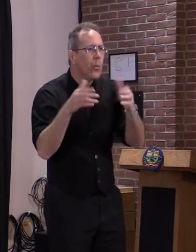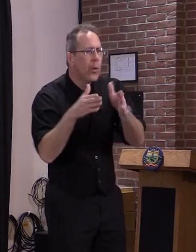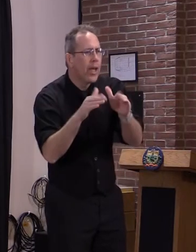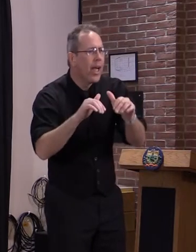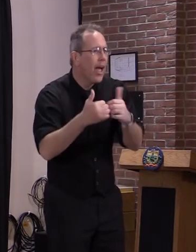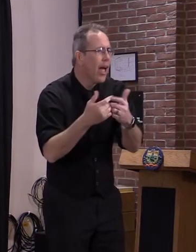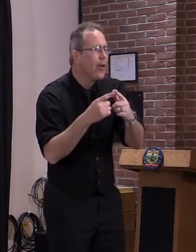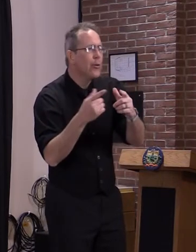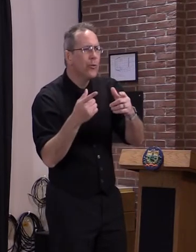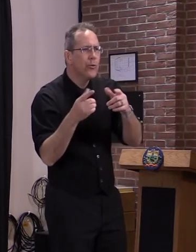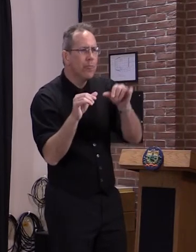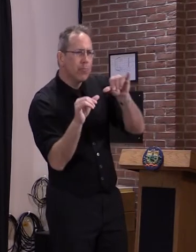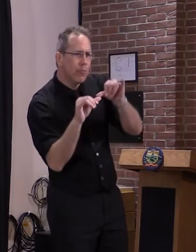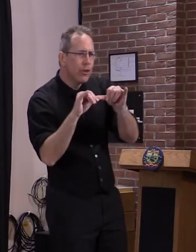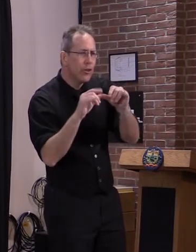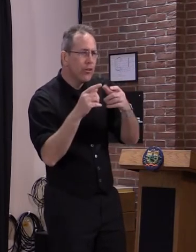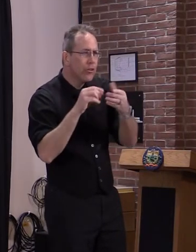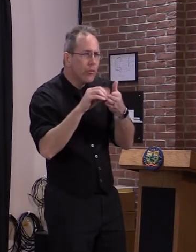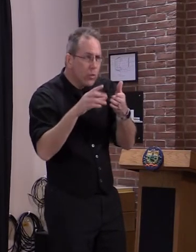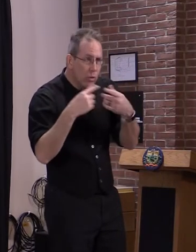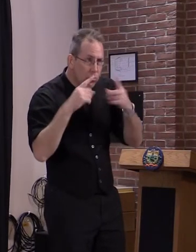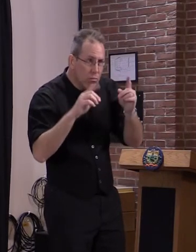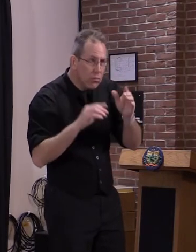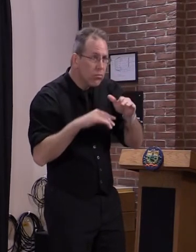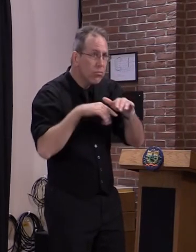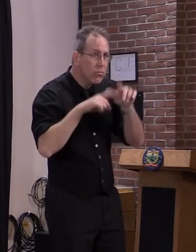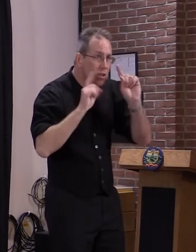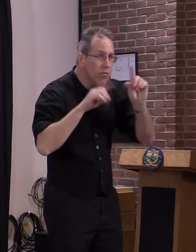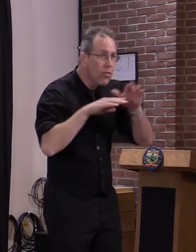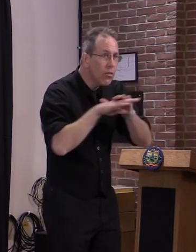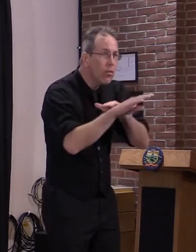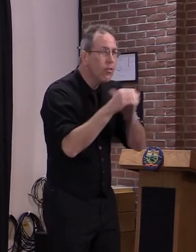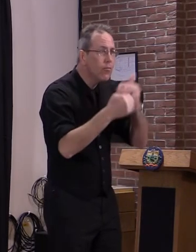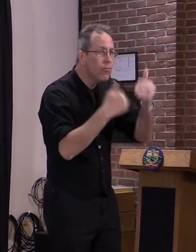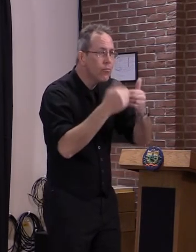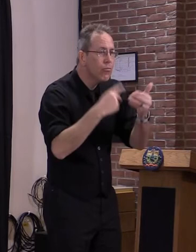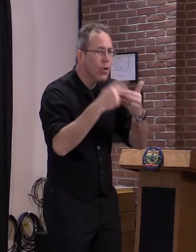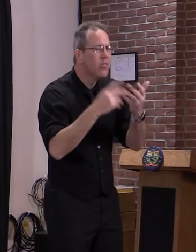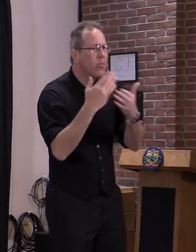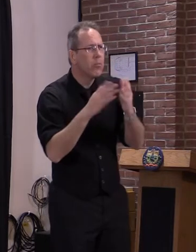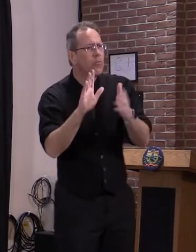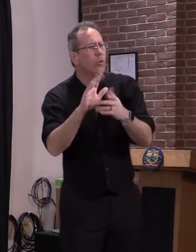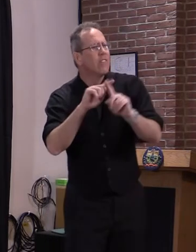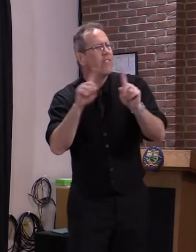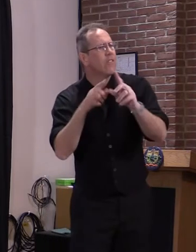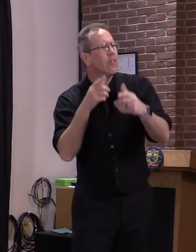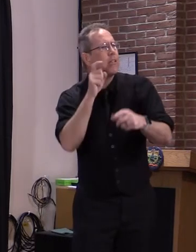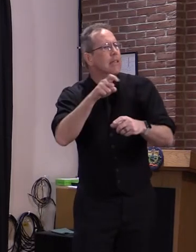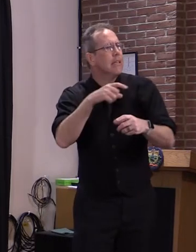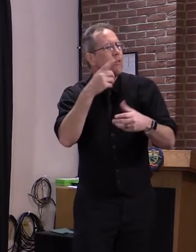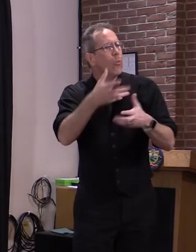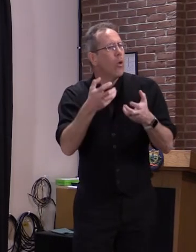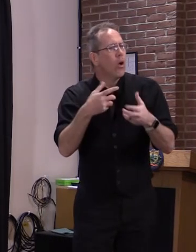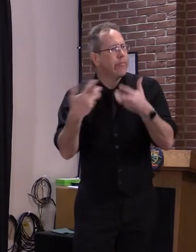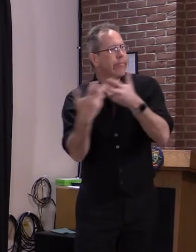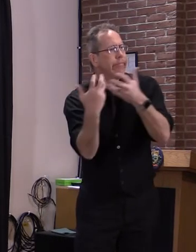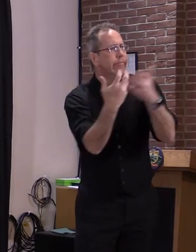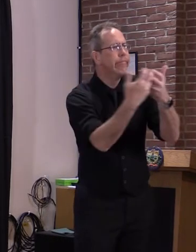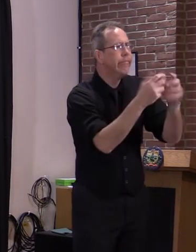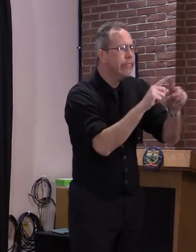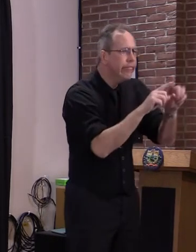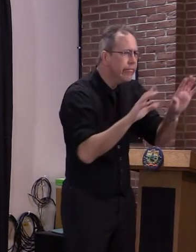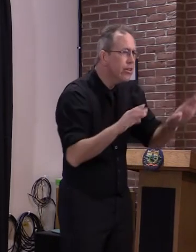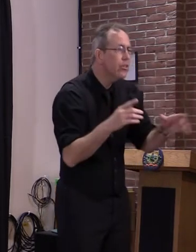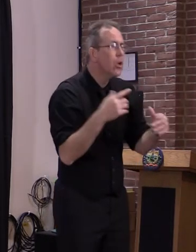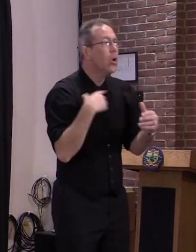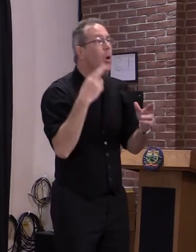like to see, hoping to pilot the use of remote learning technologies for the academic portion for CT centers, so the students could spend more